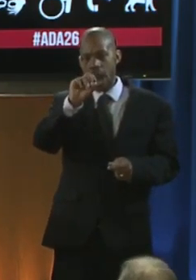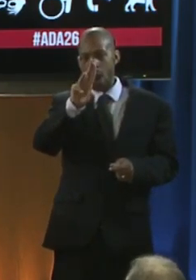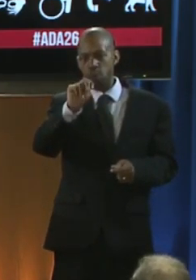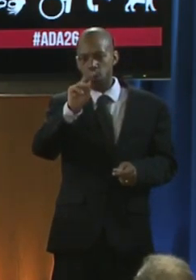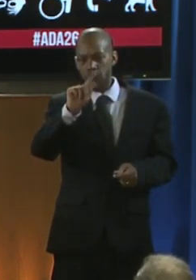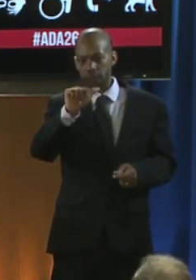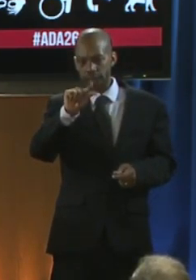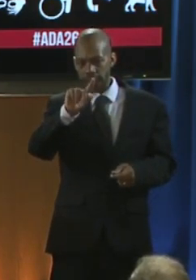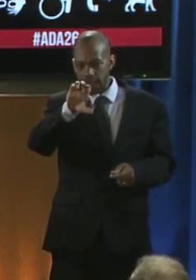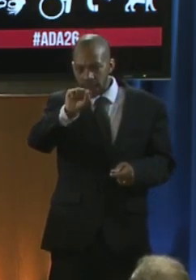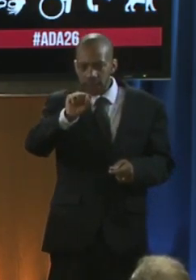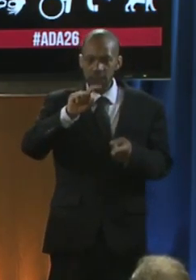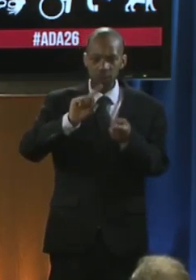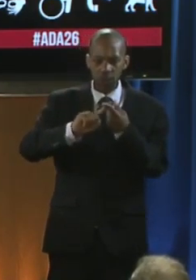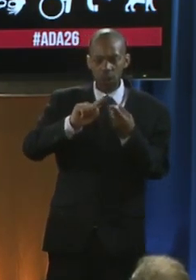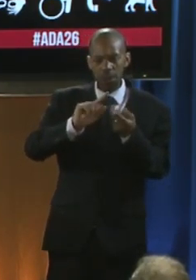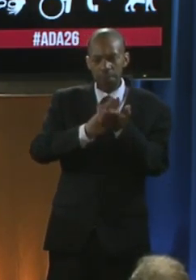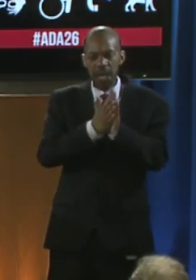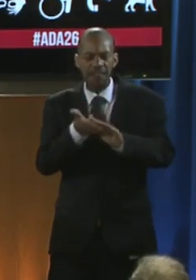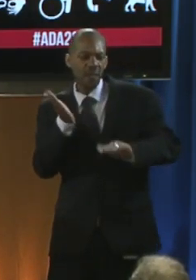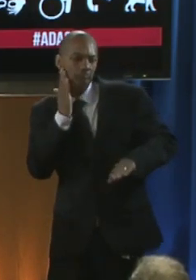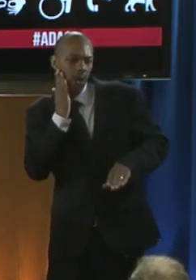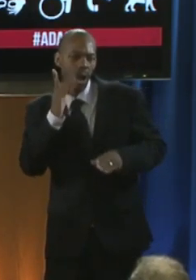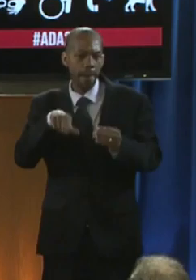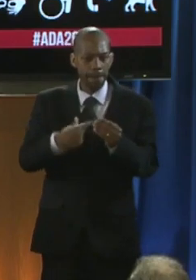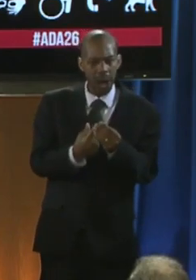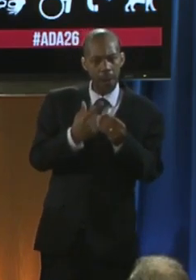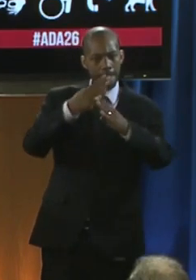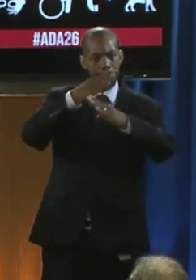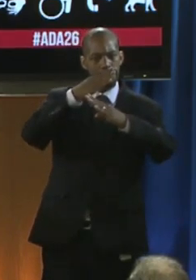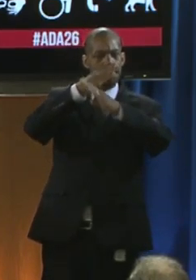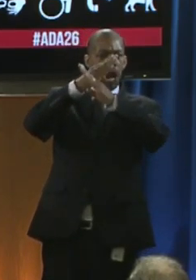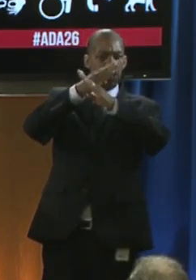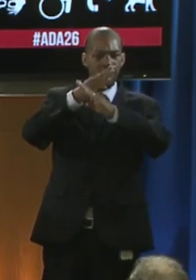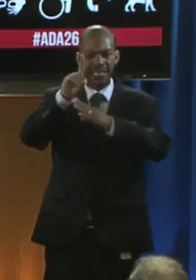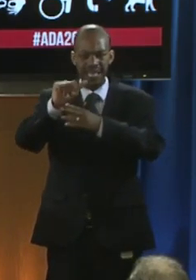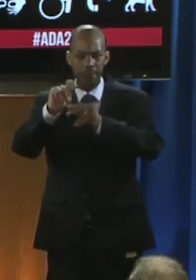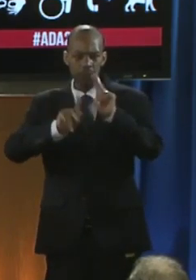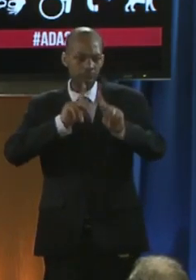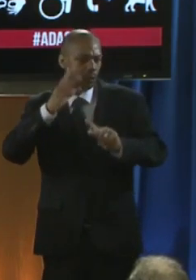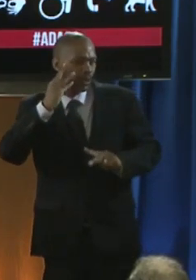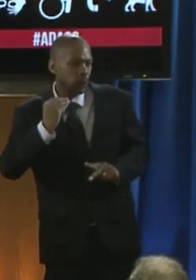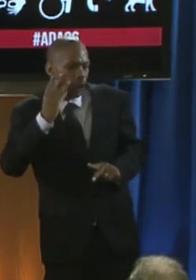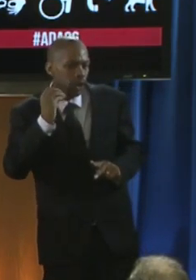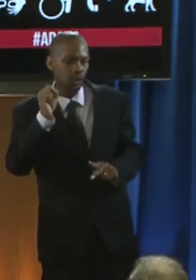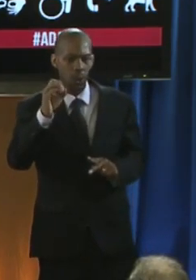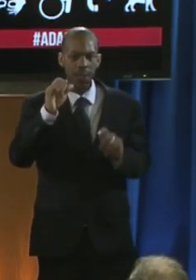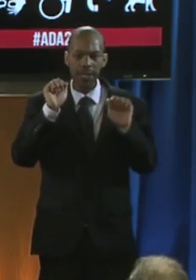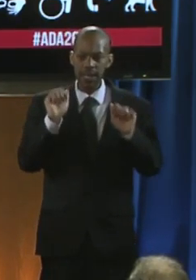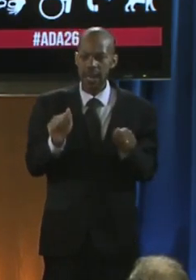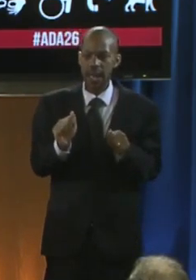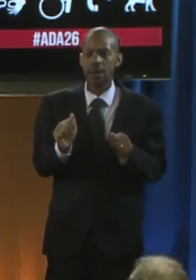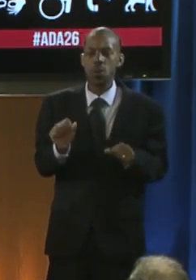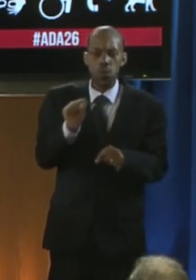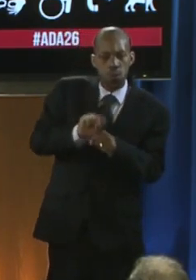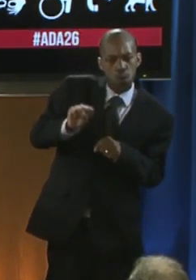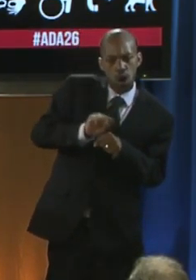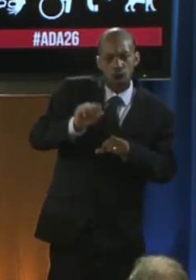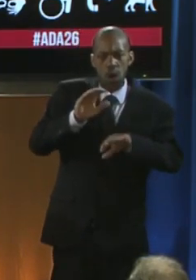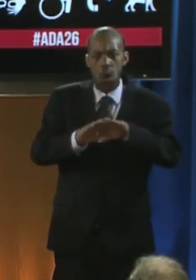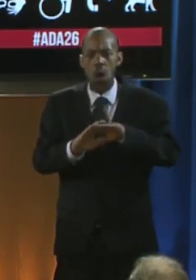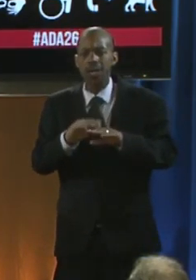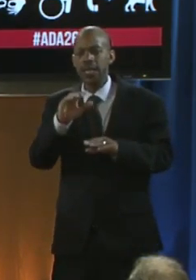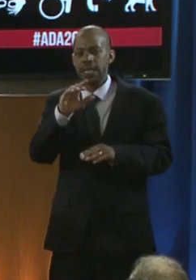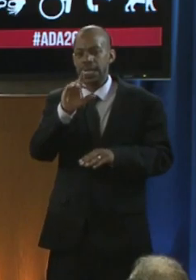to be informed about the barriers that disabled people are experiencing so we can more robustly work on